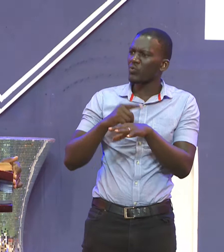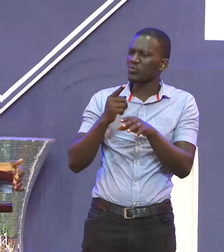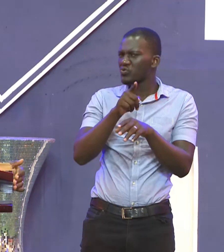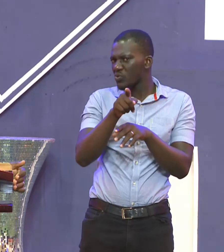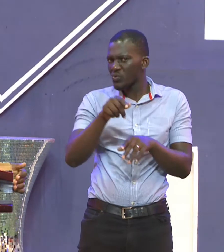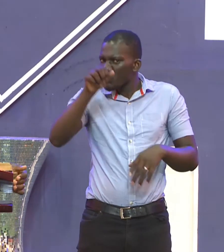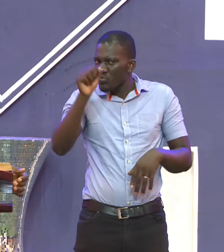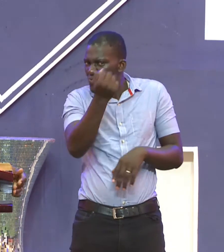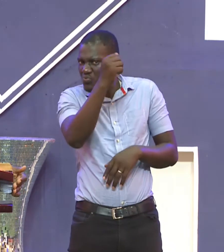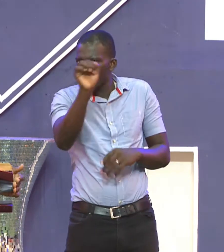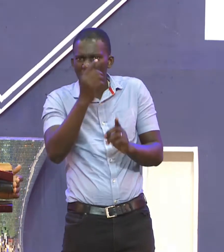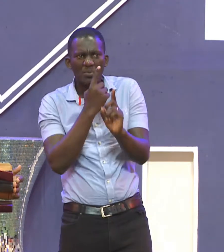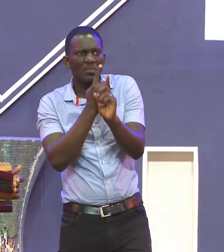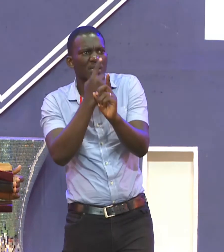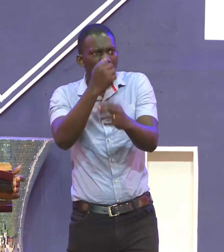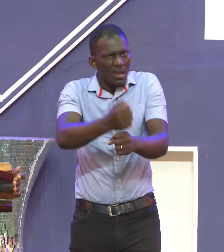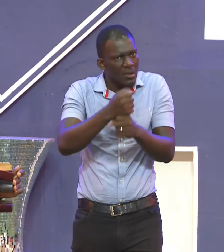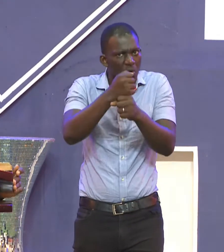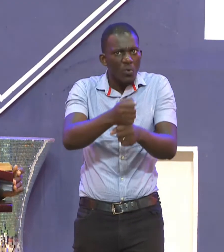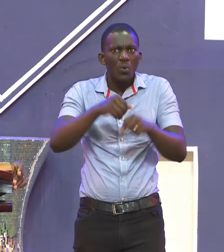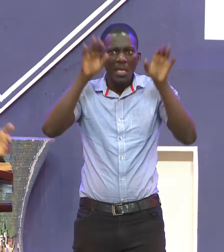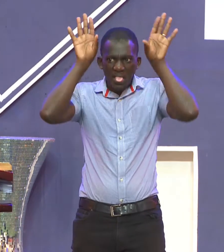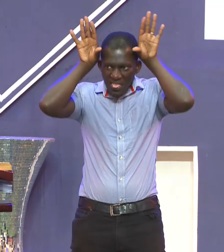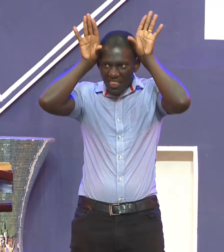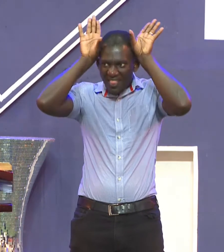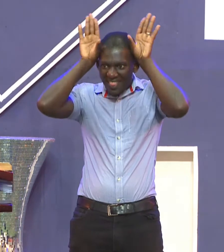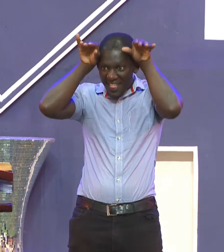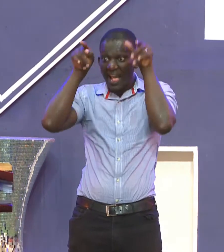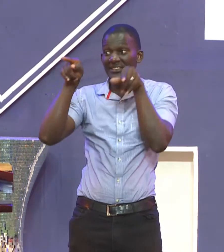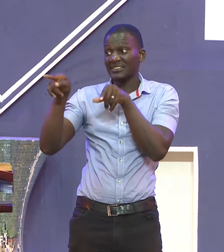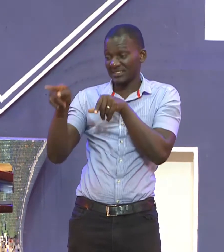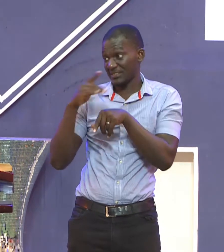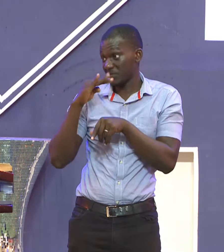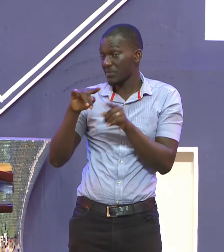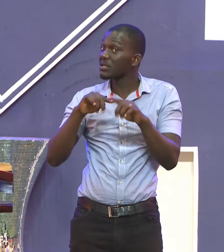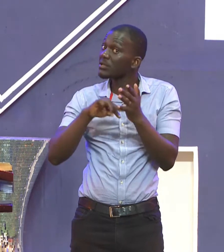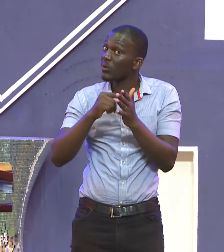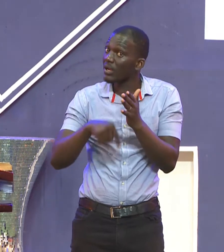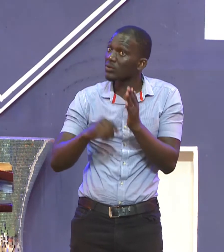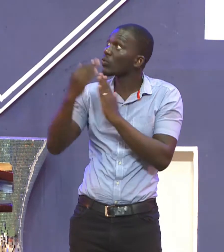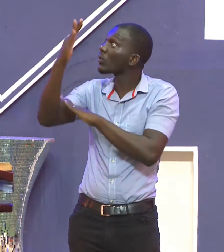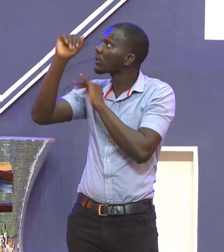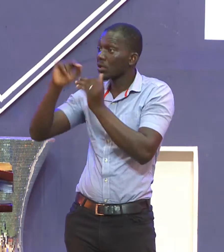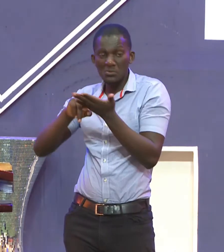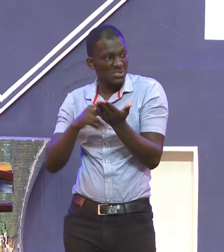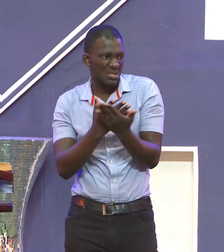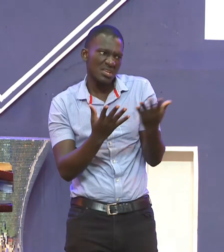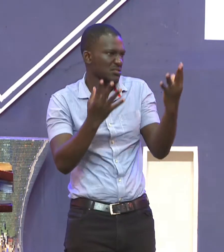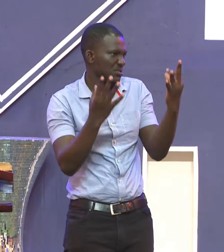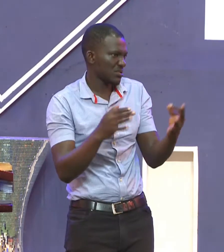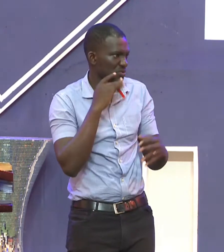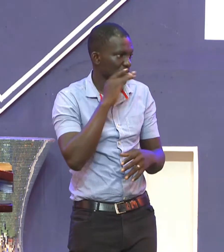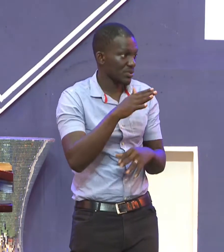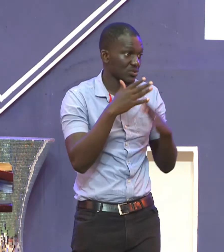you, a person who walks, you find a donkey and a donkey. Kikulaga asobola okukozesa ekintu kyonna. It shows that the Lord can use anything.